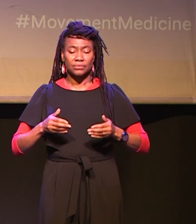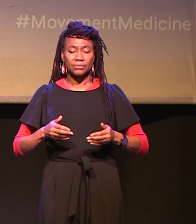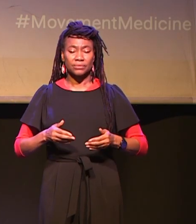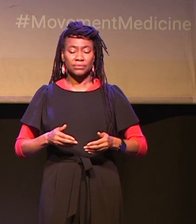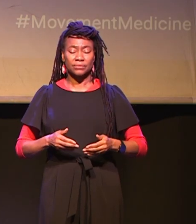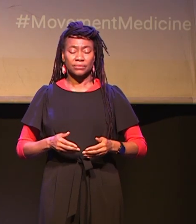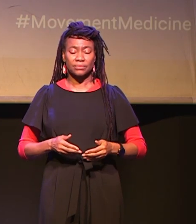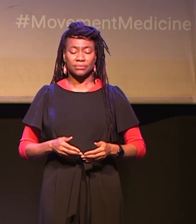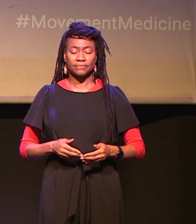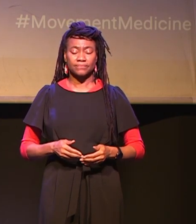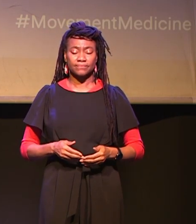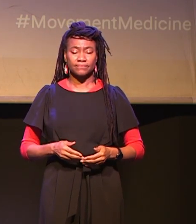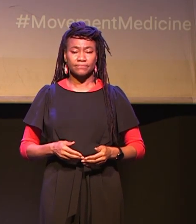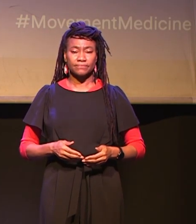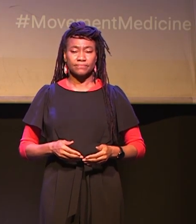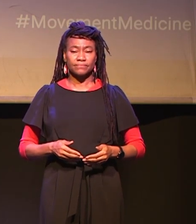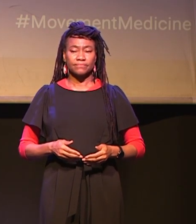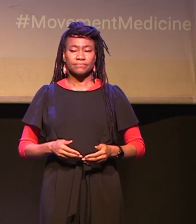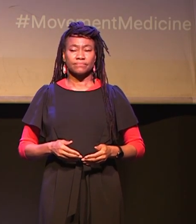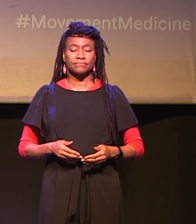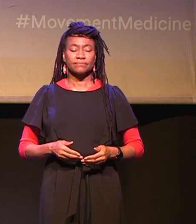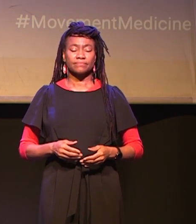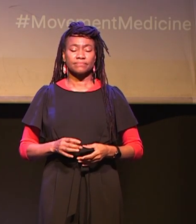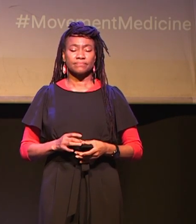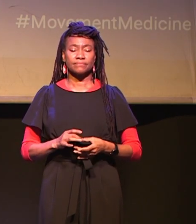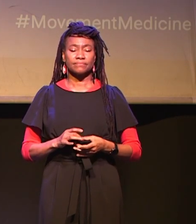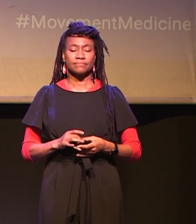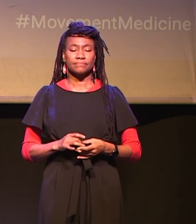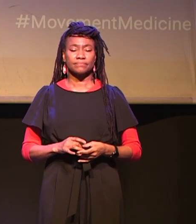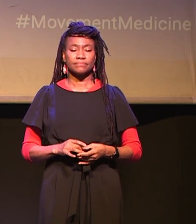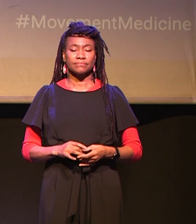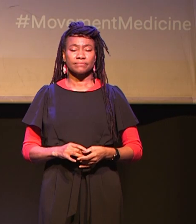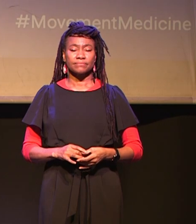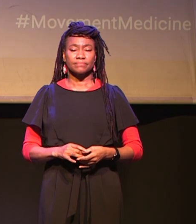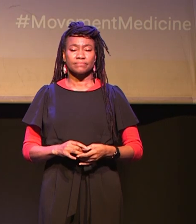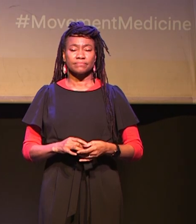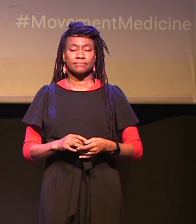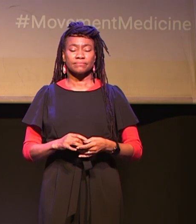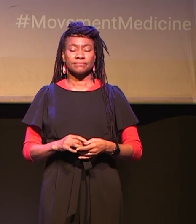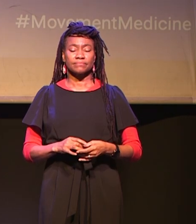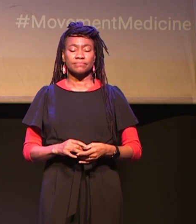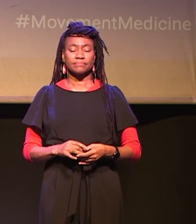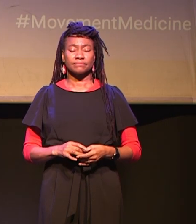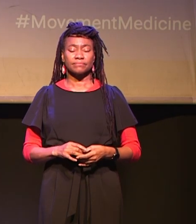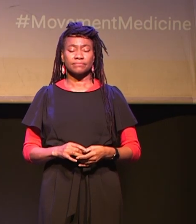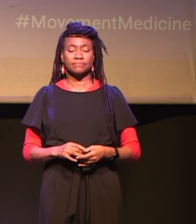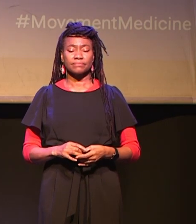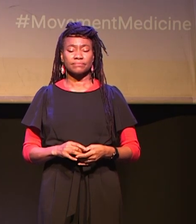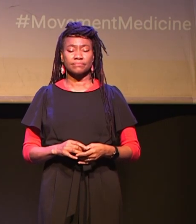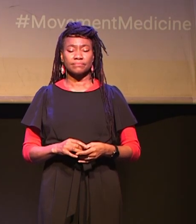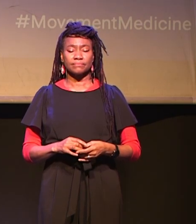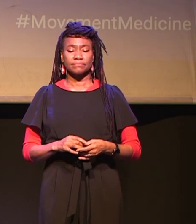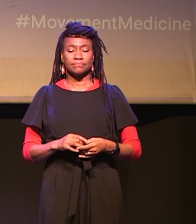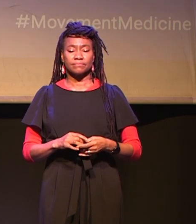And from here, kind of anchor in this place, but we get curious about our own bodies and get curious about our bodies